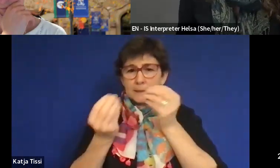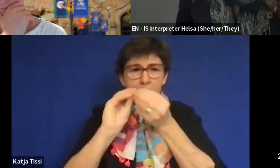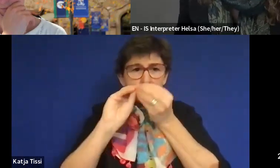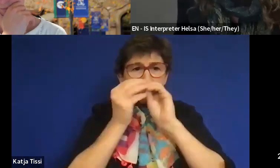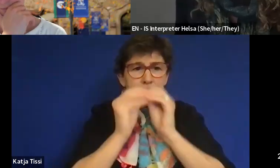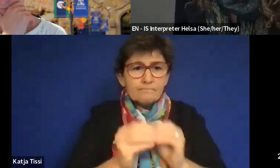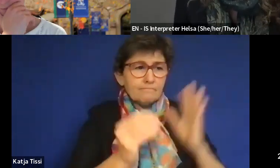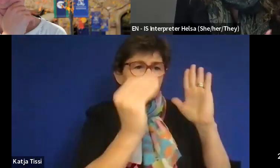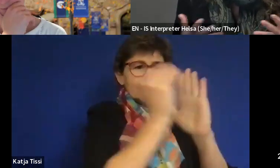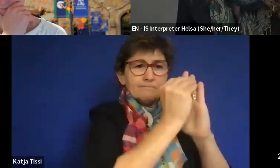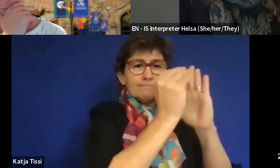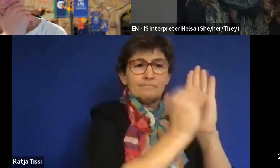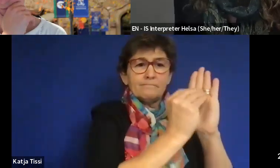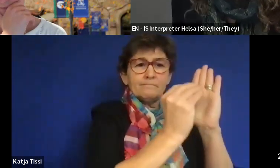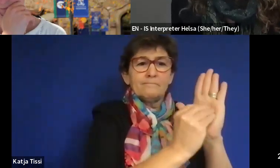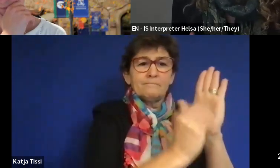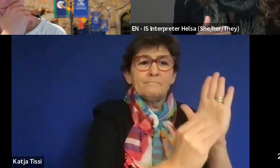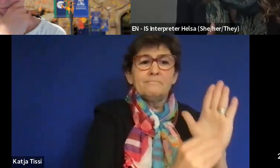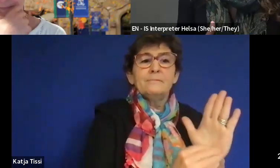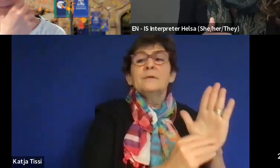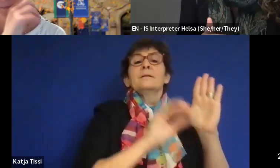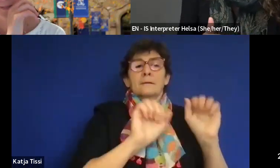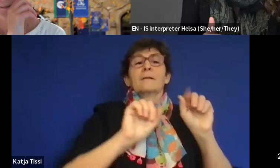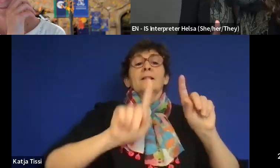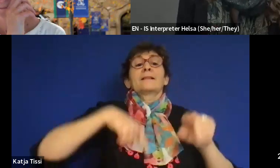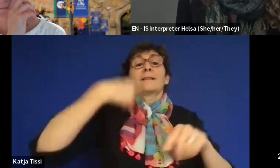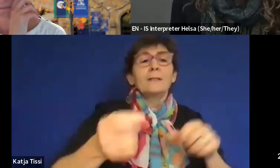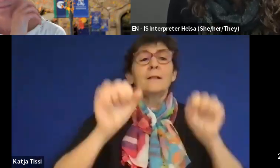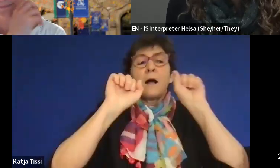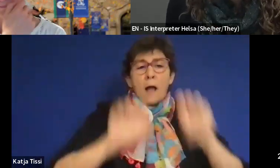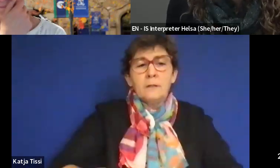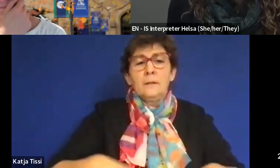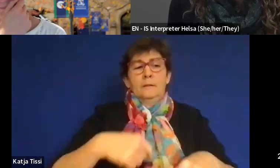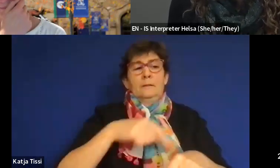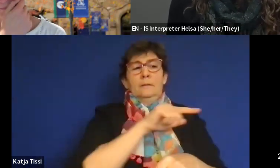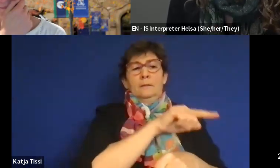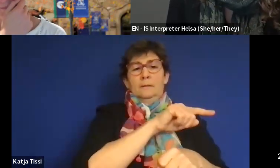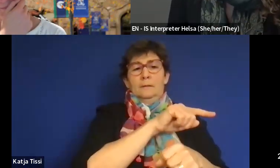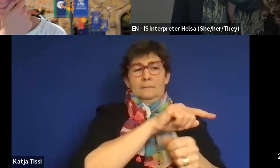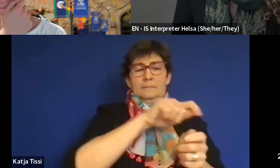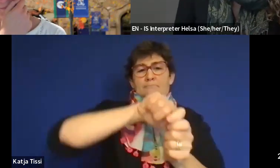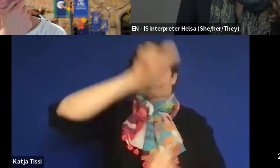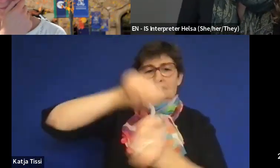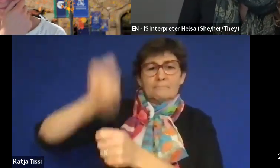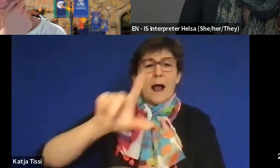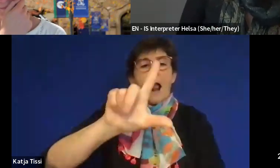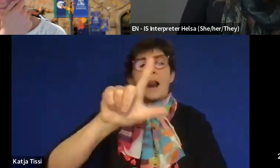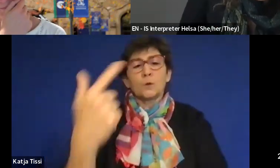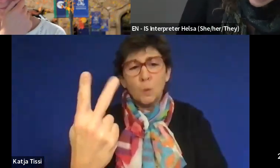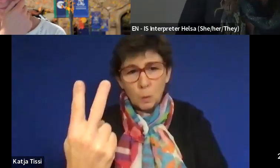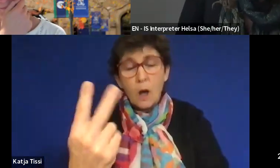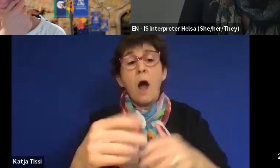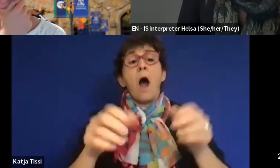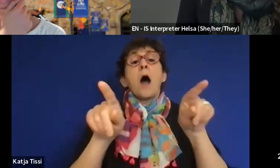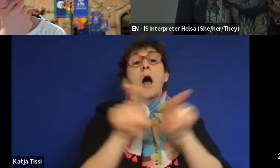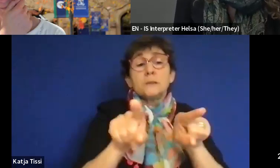What makes fluency? What does fluency look like? And use empirical data to show this. And then further to